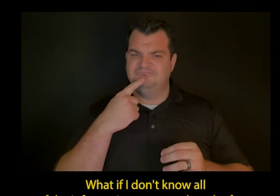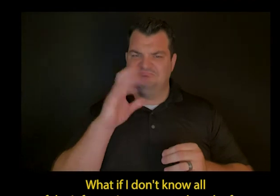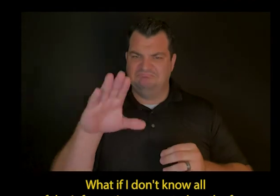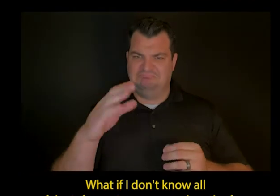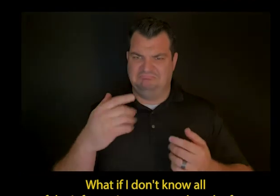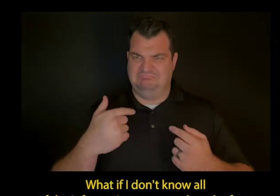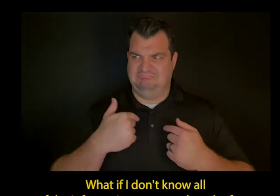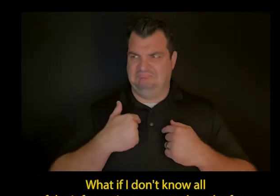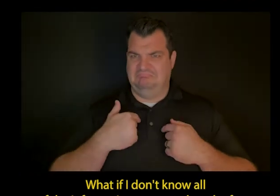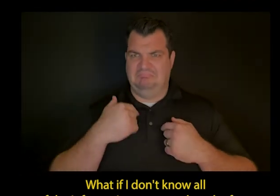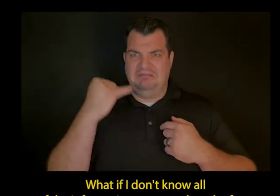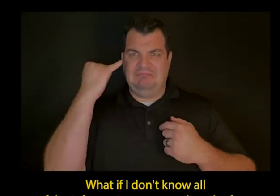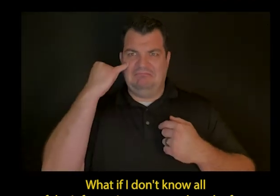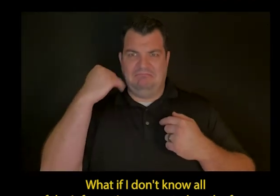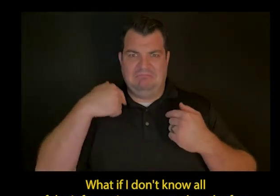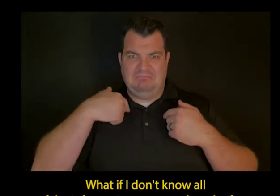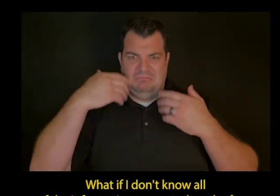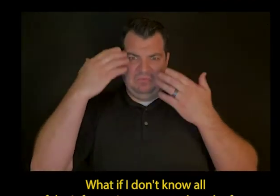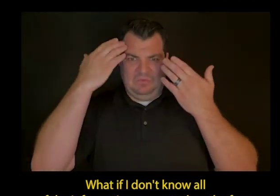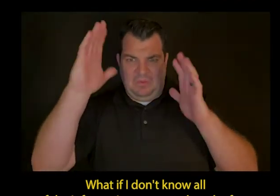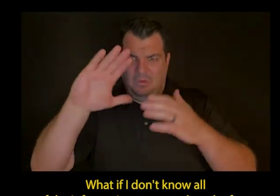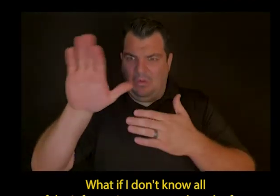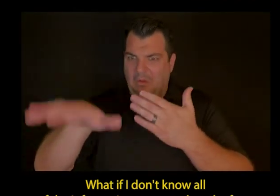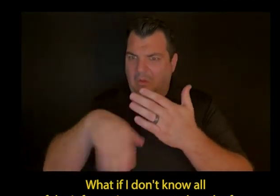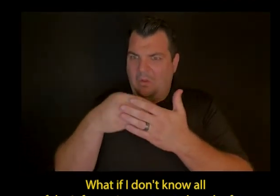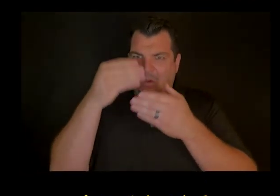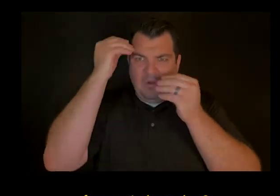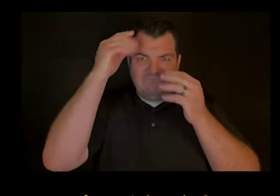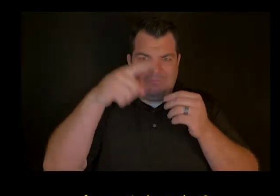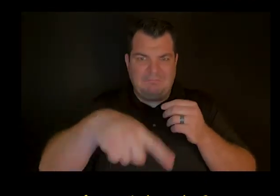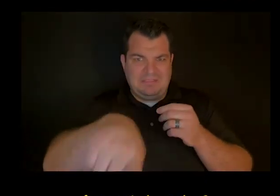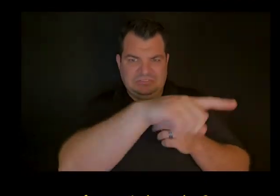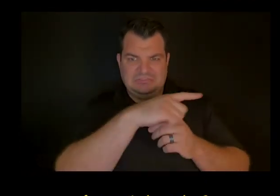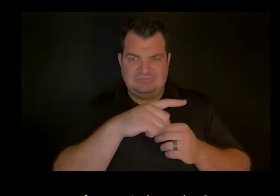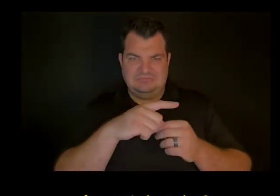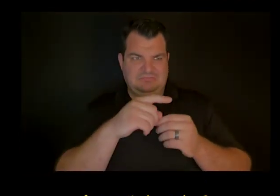What if I don't know all of the information requested on the form for a particular student?